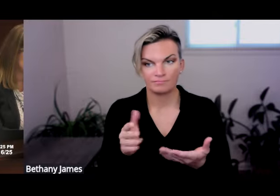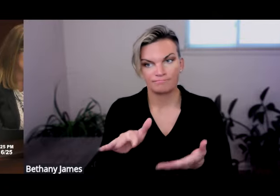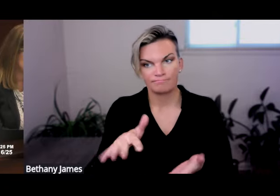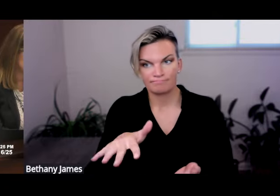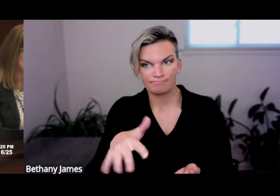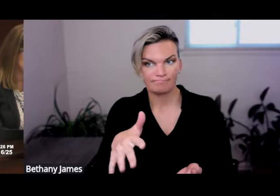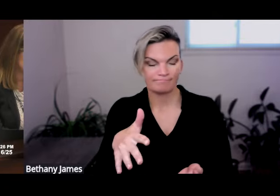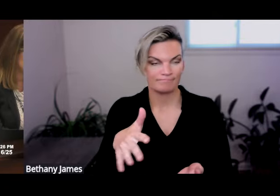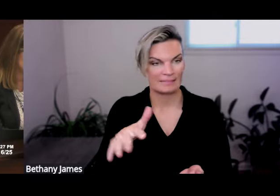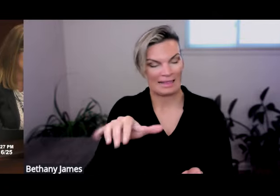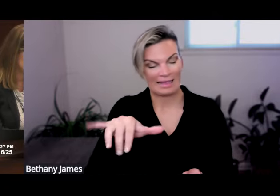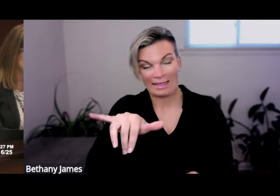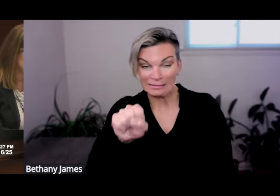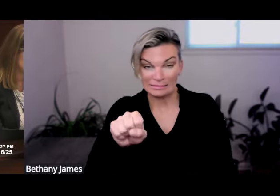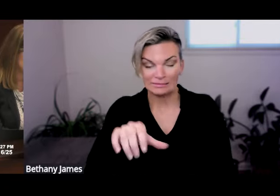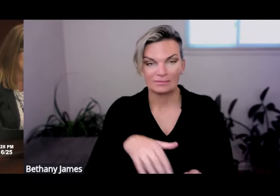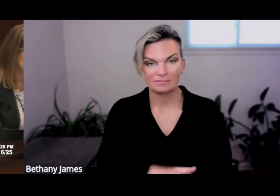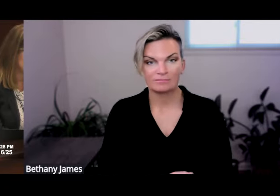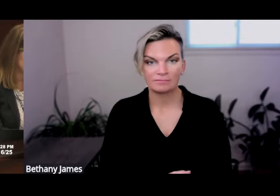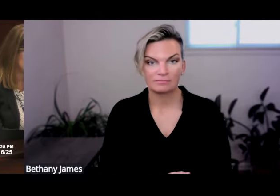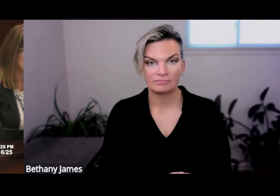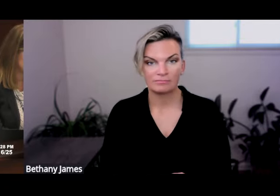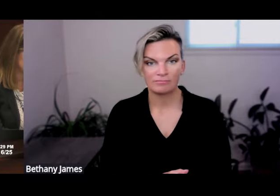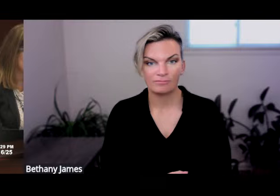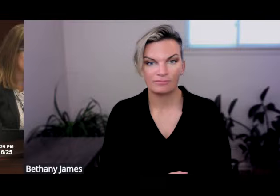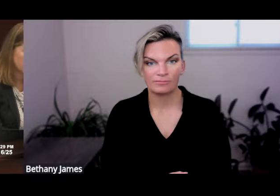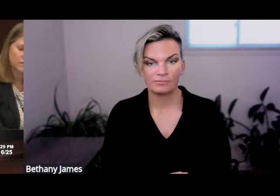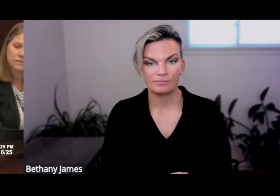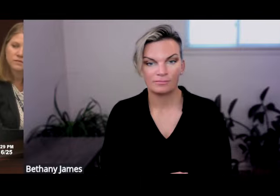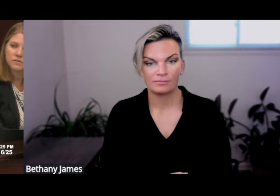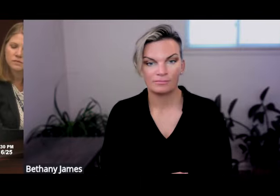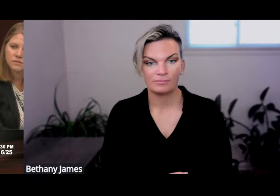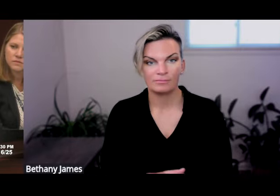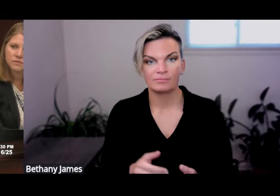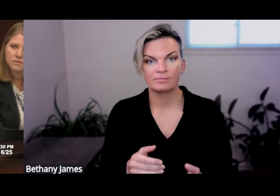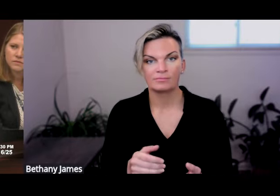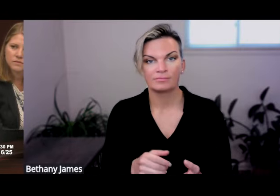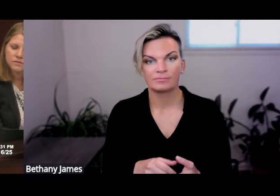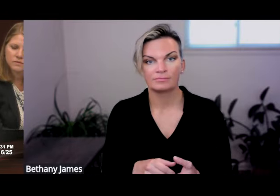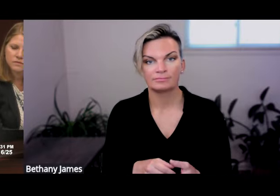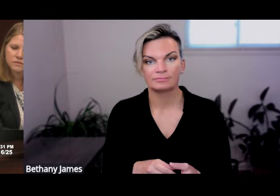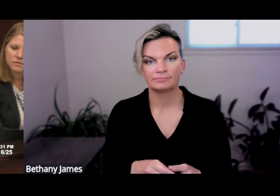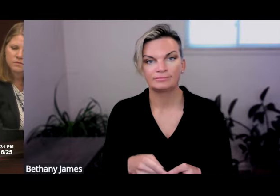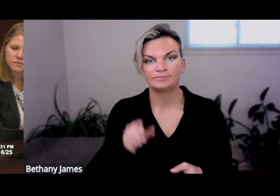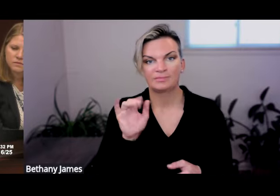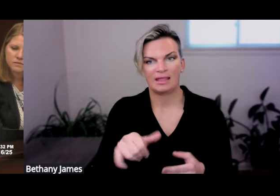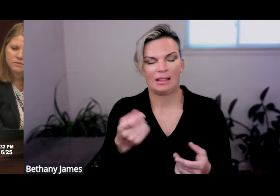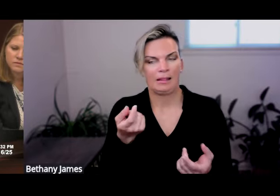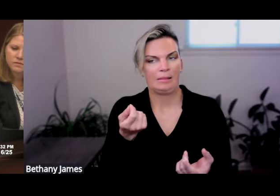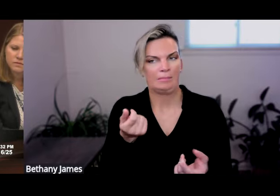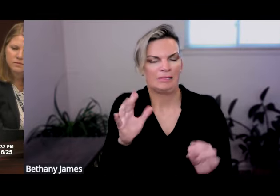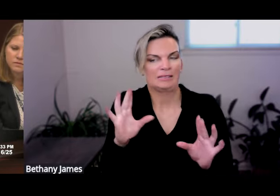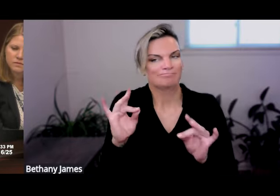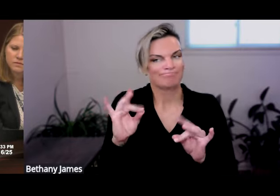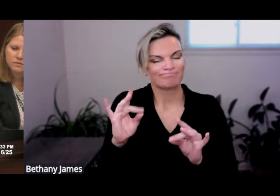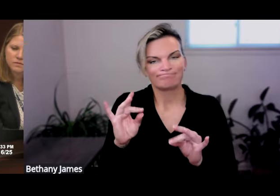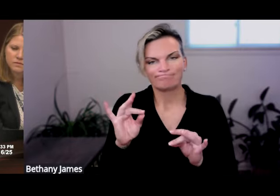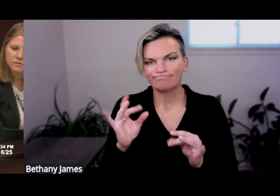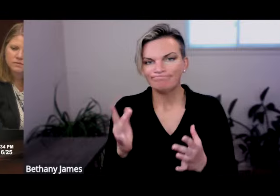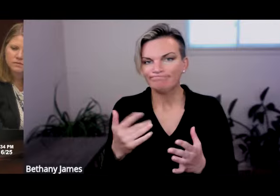The reason, like, when I saw that is because it gets into that unknown for me. I don't know